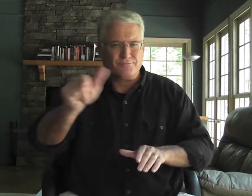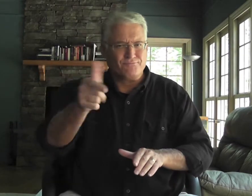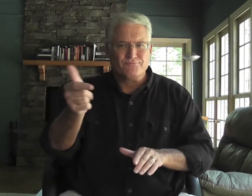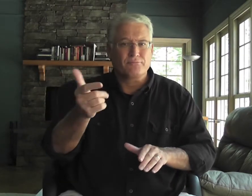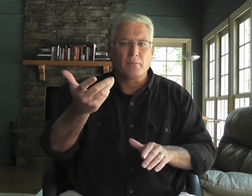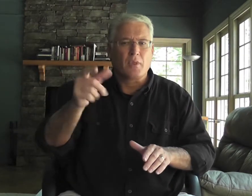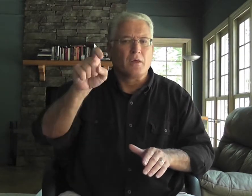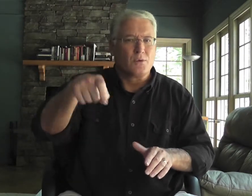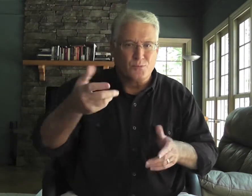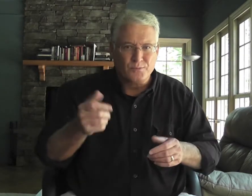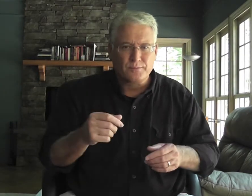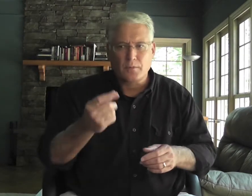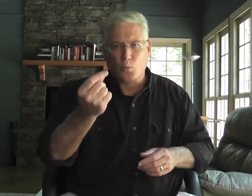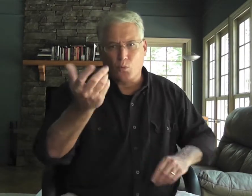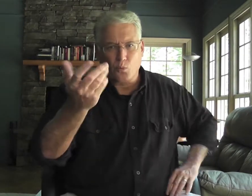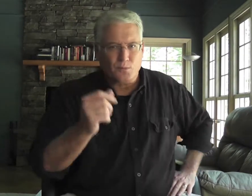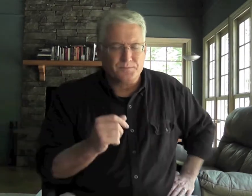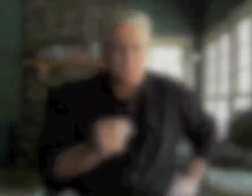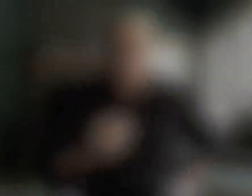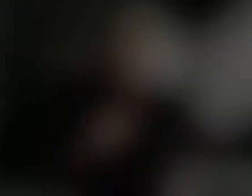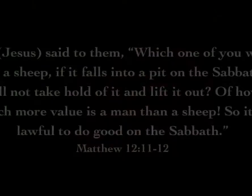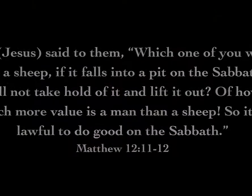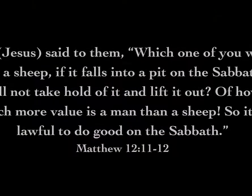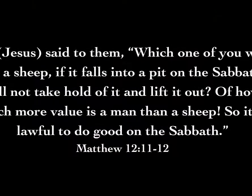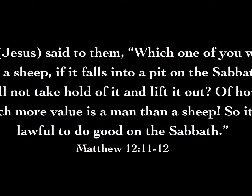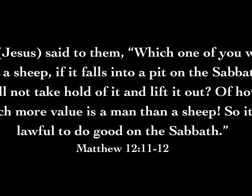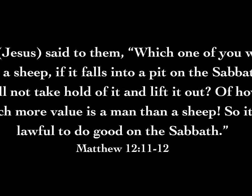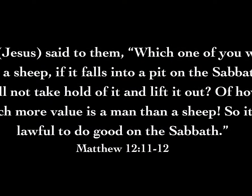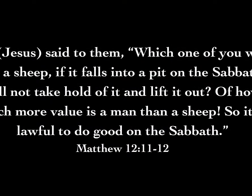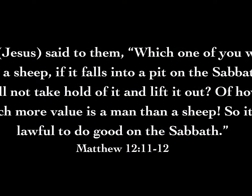and forth, and so it just depends on their schedule.